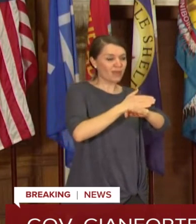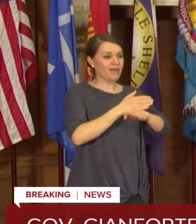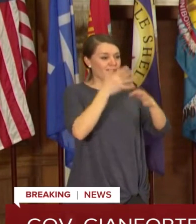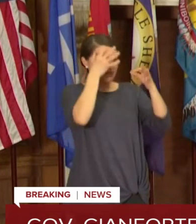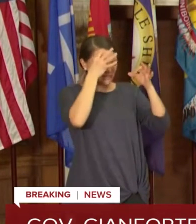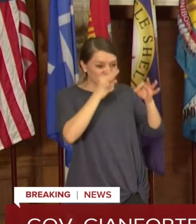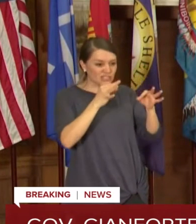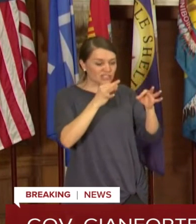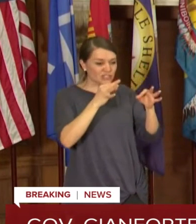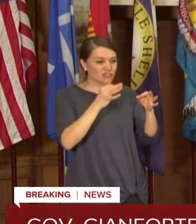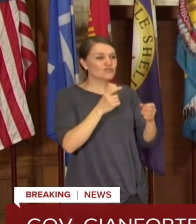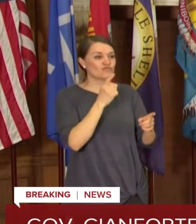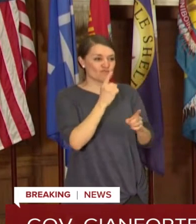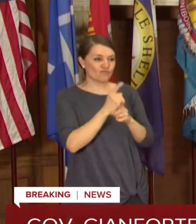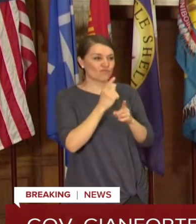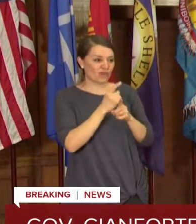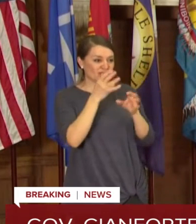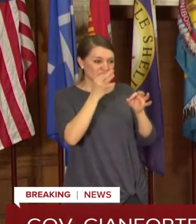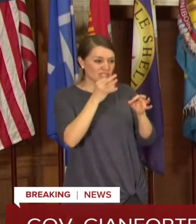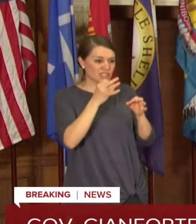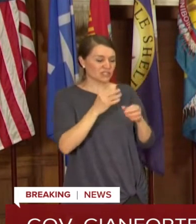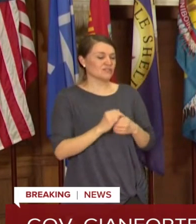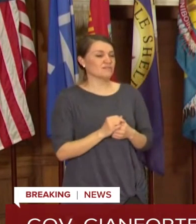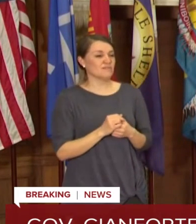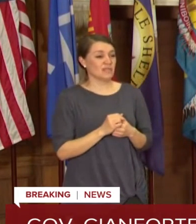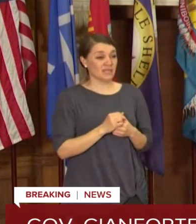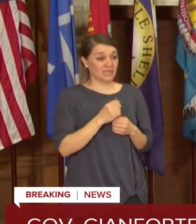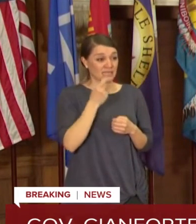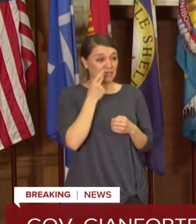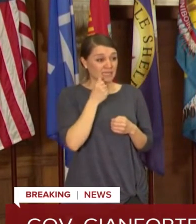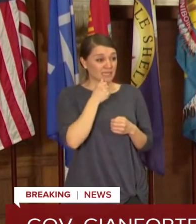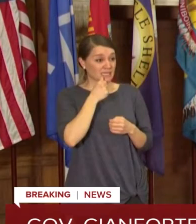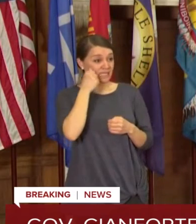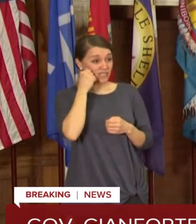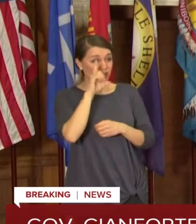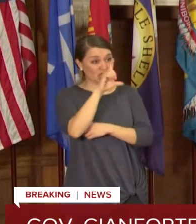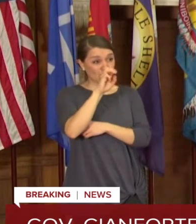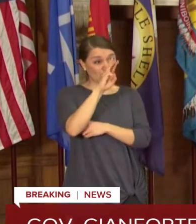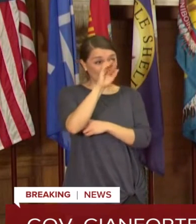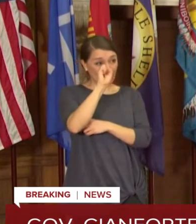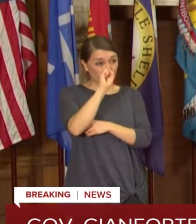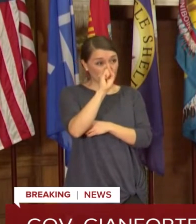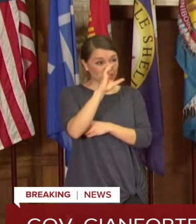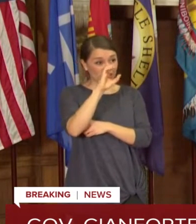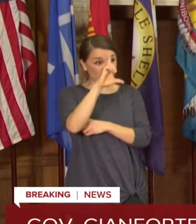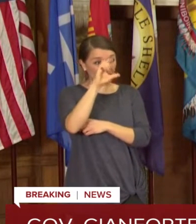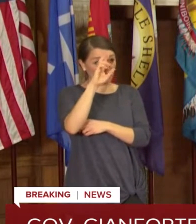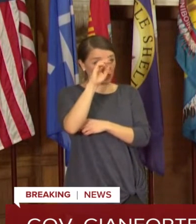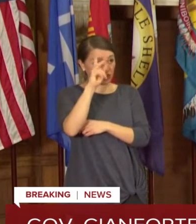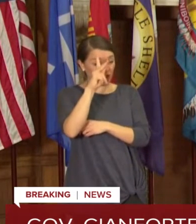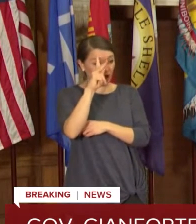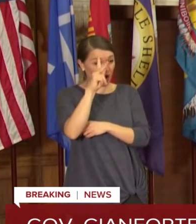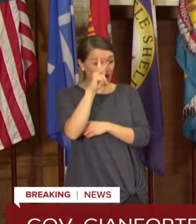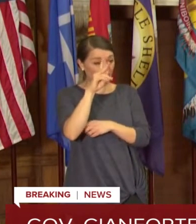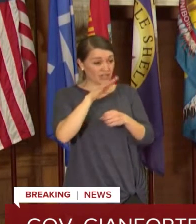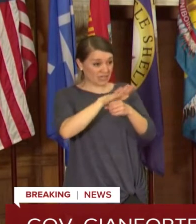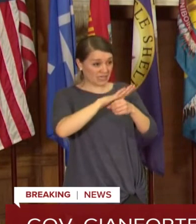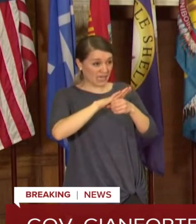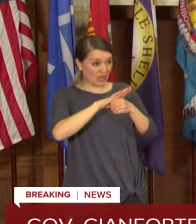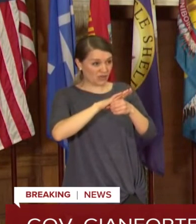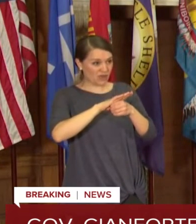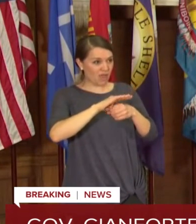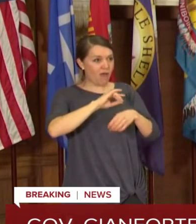citizens in response. We saw yesterday, Lewis and Clark County lifted all COVID-19